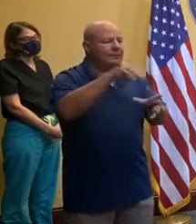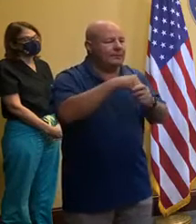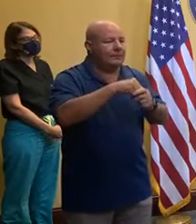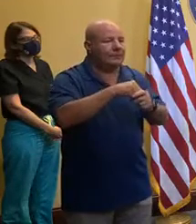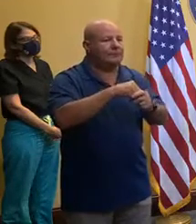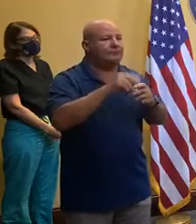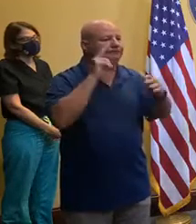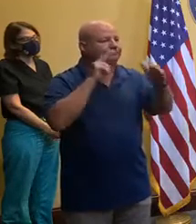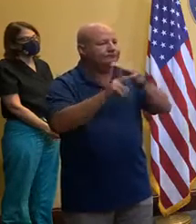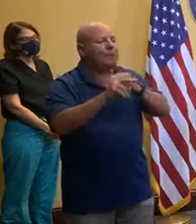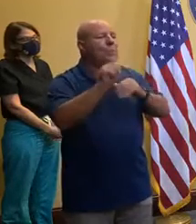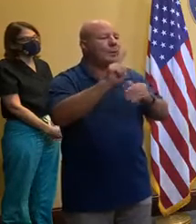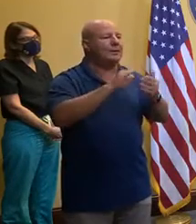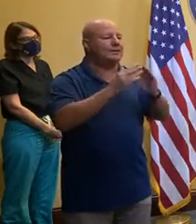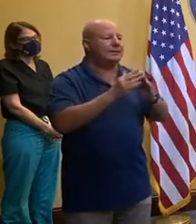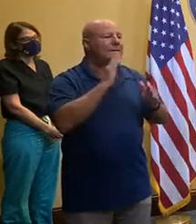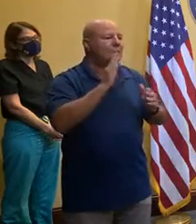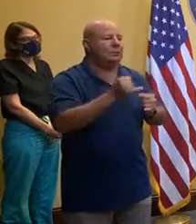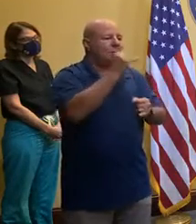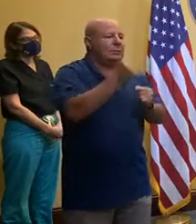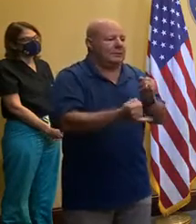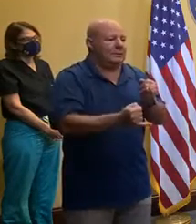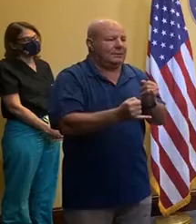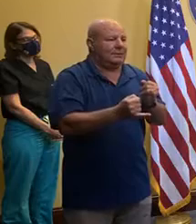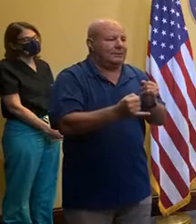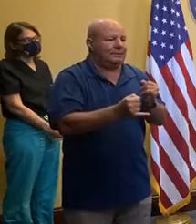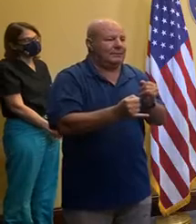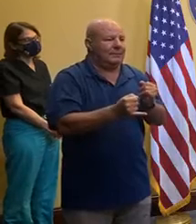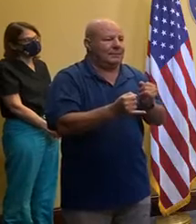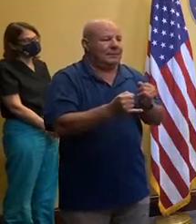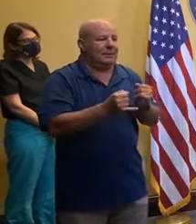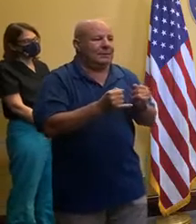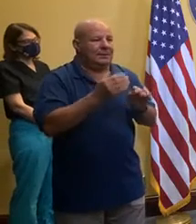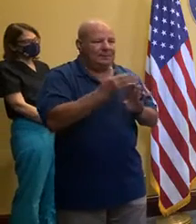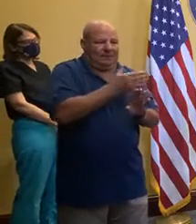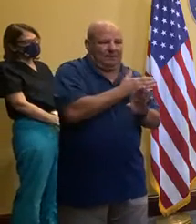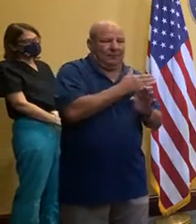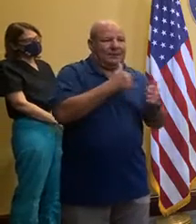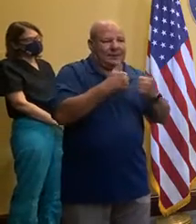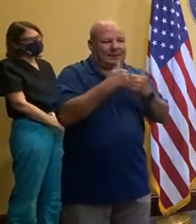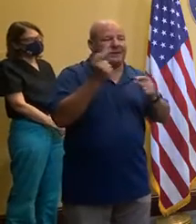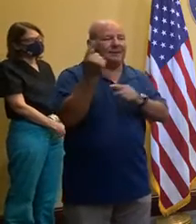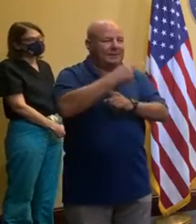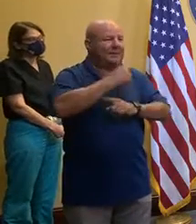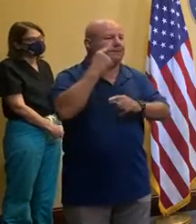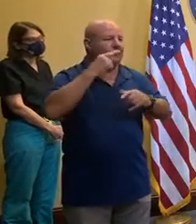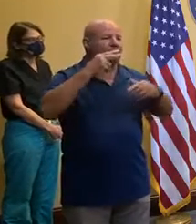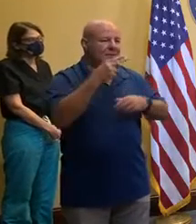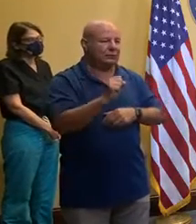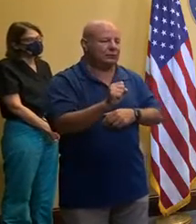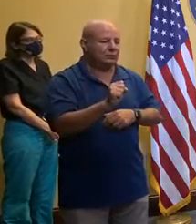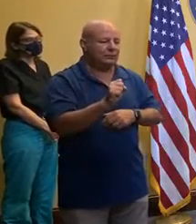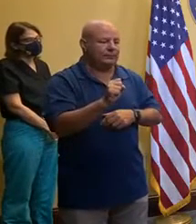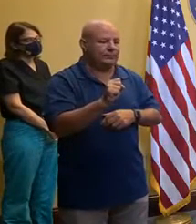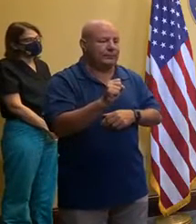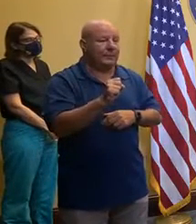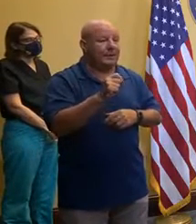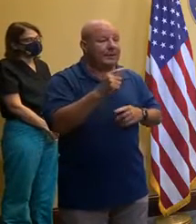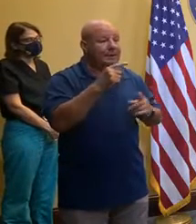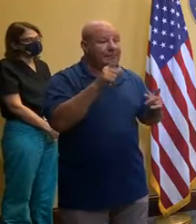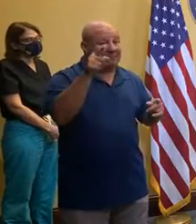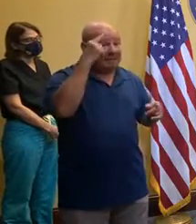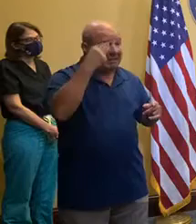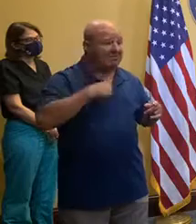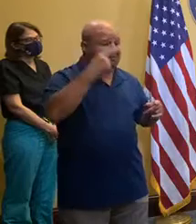up, prior to the start of game day for high schools. I don't see it as undermining